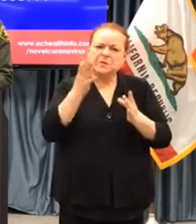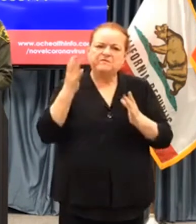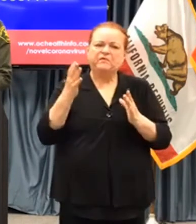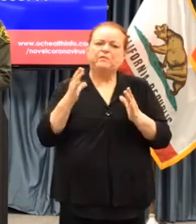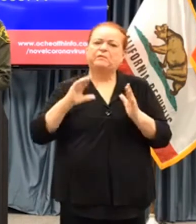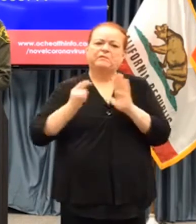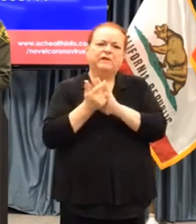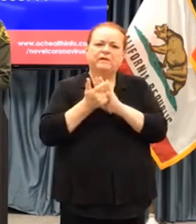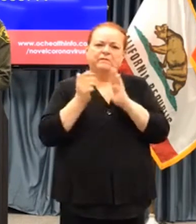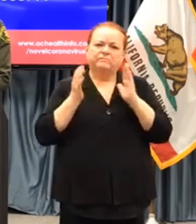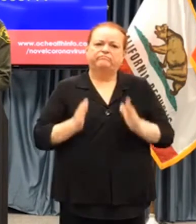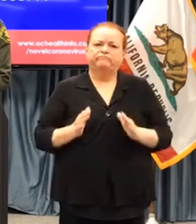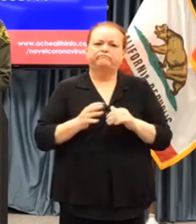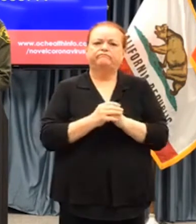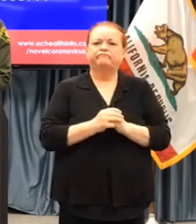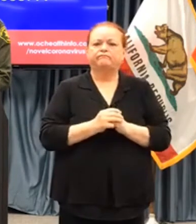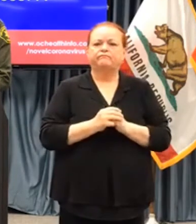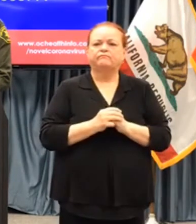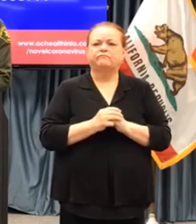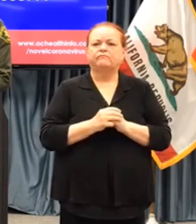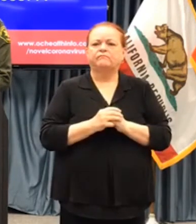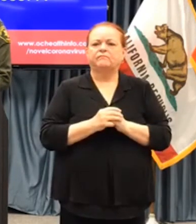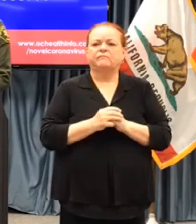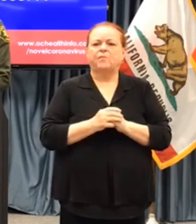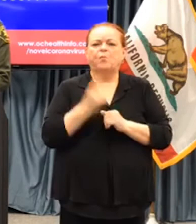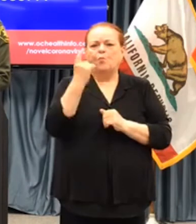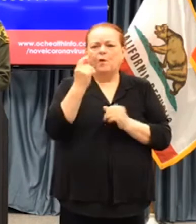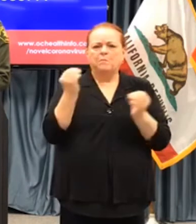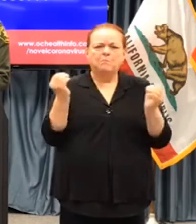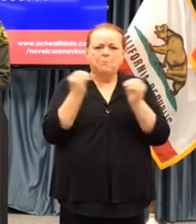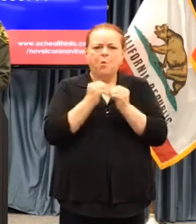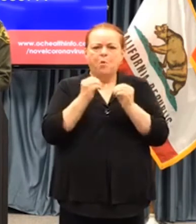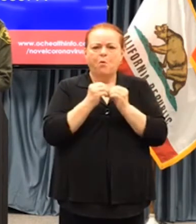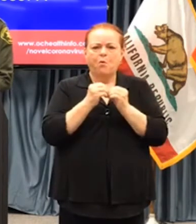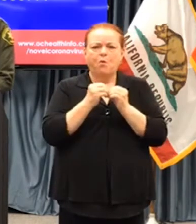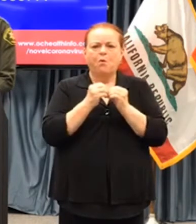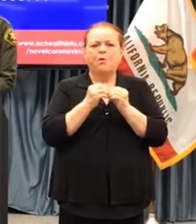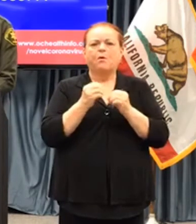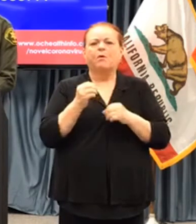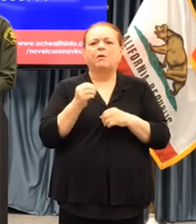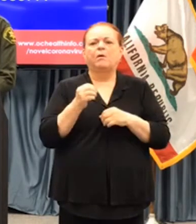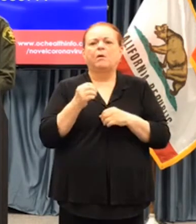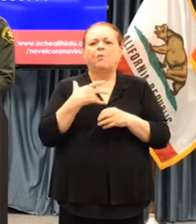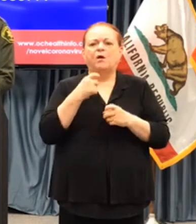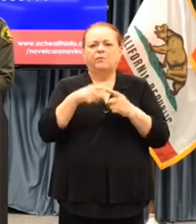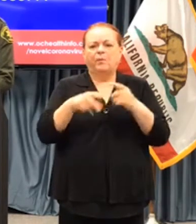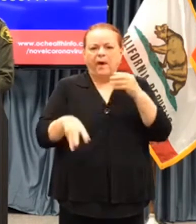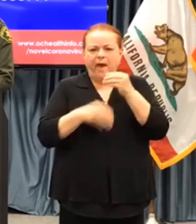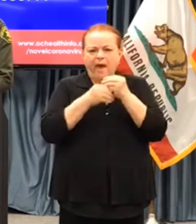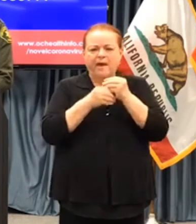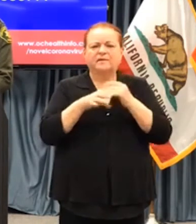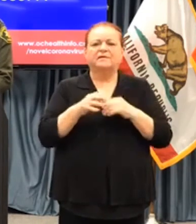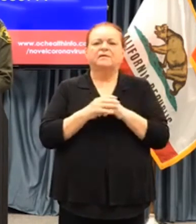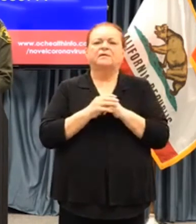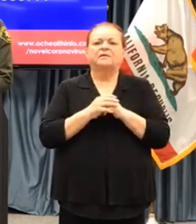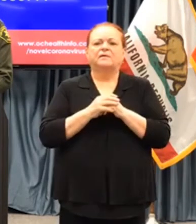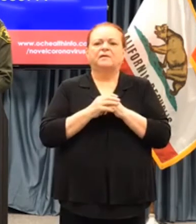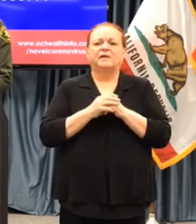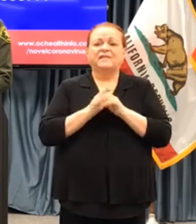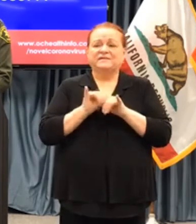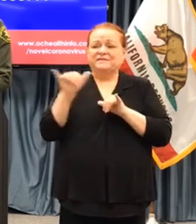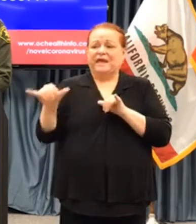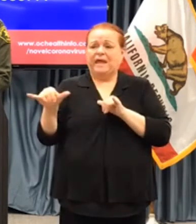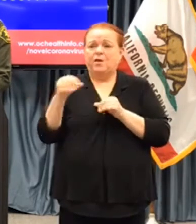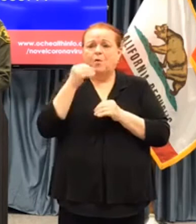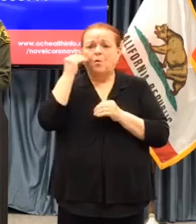Closing, I want to leave you with one last comment, and it's not lost on me that these stay-at-home orders are impacting the livelihood